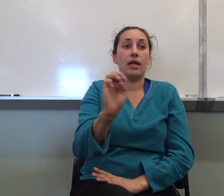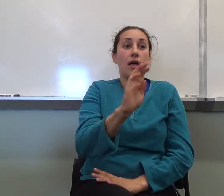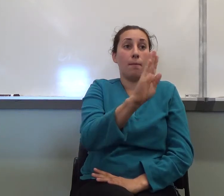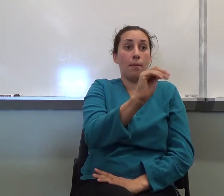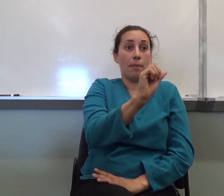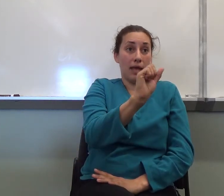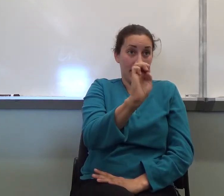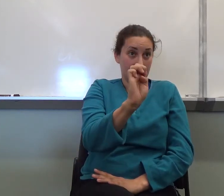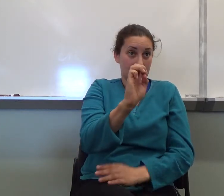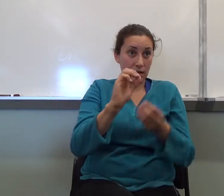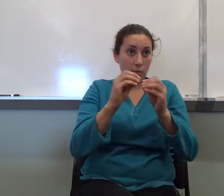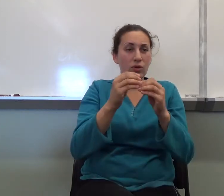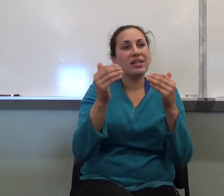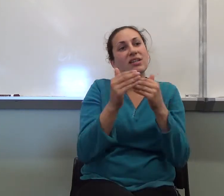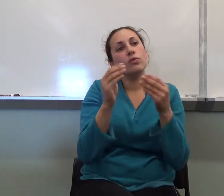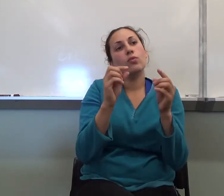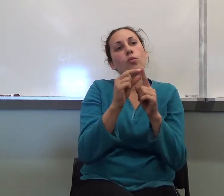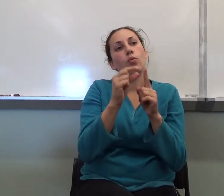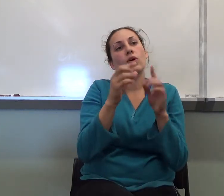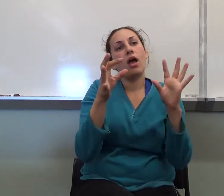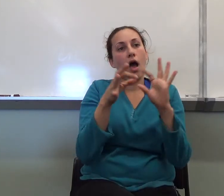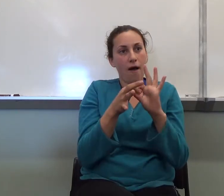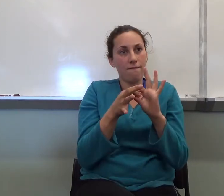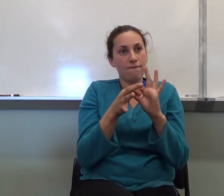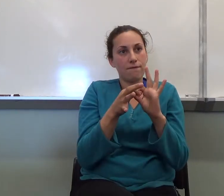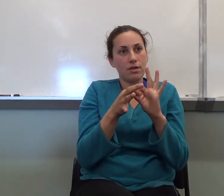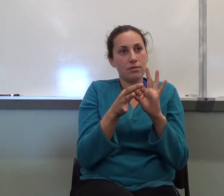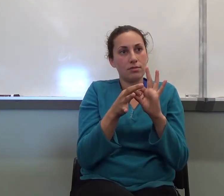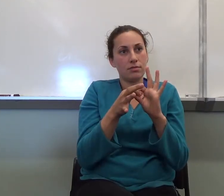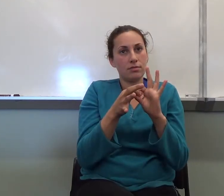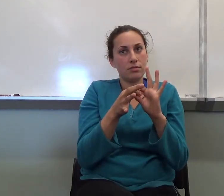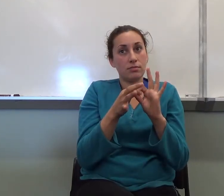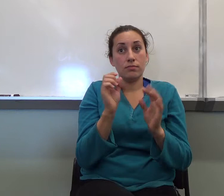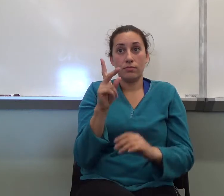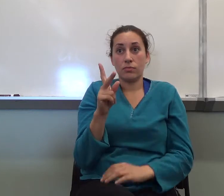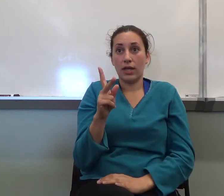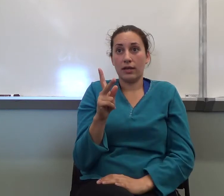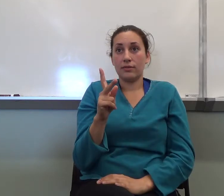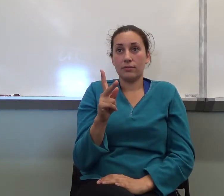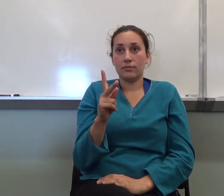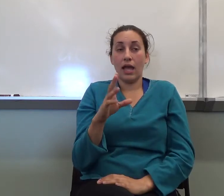And of course, the only other number in there is the 15, and that's very close to the word is.